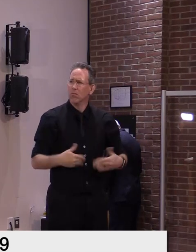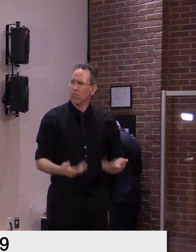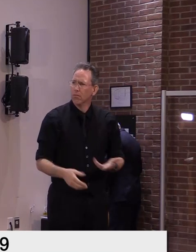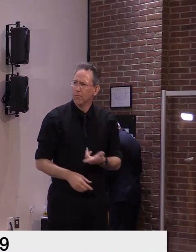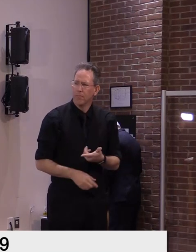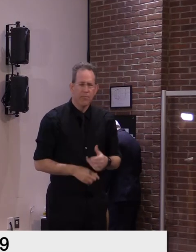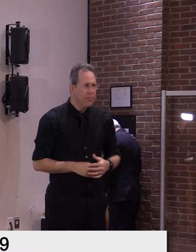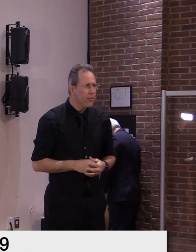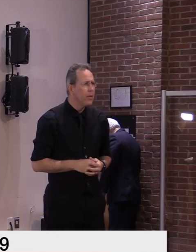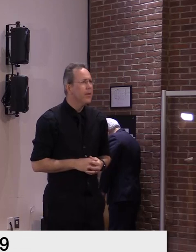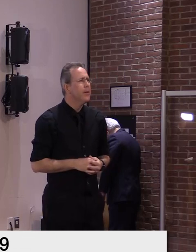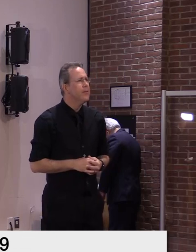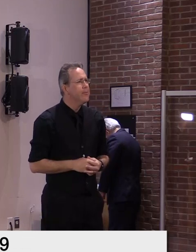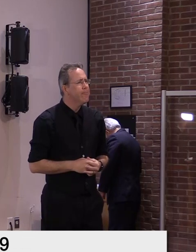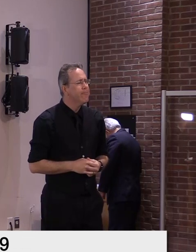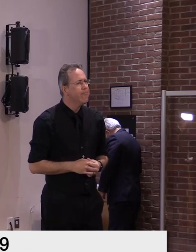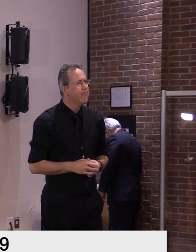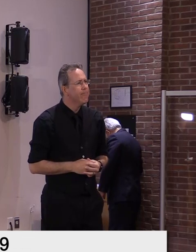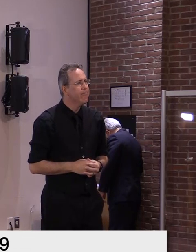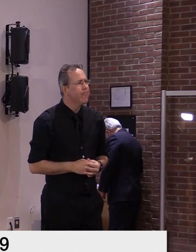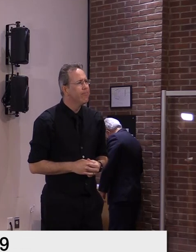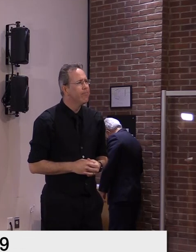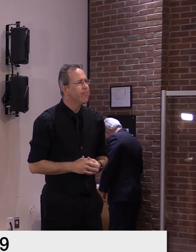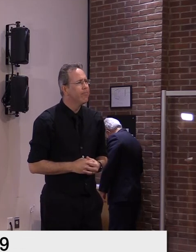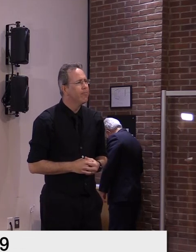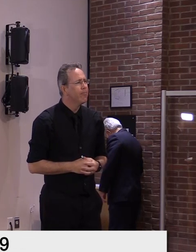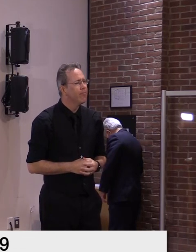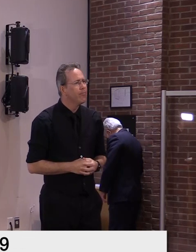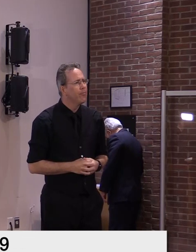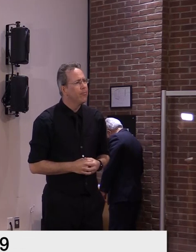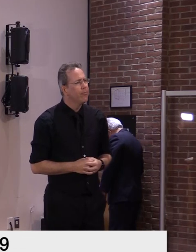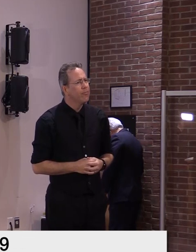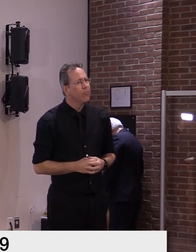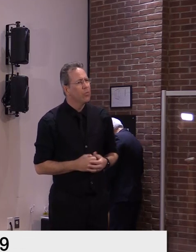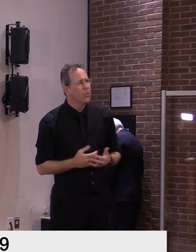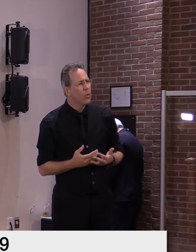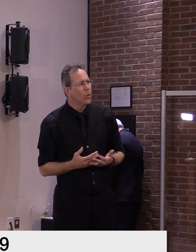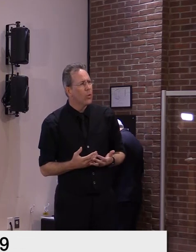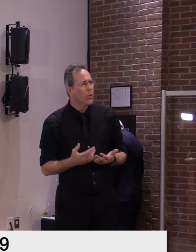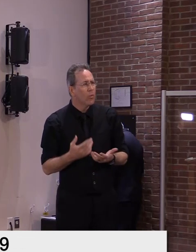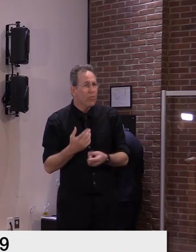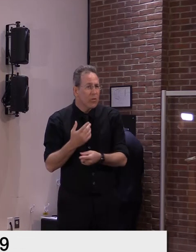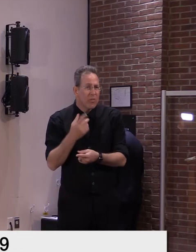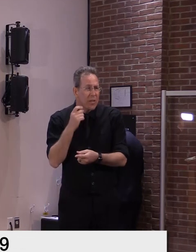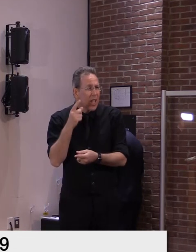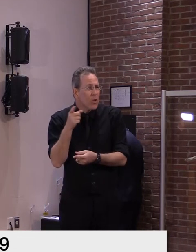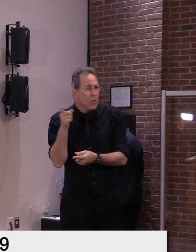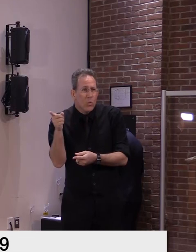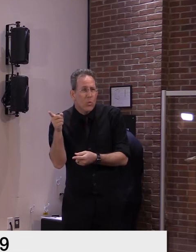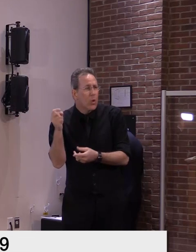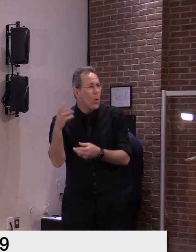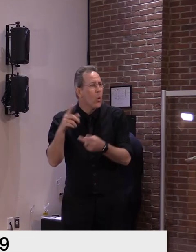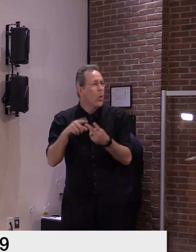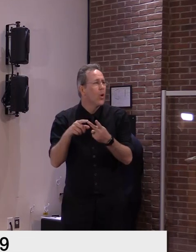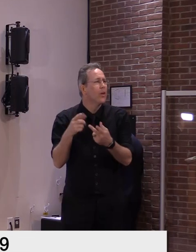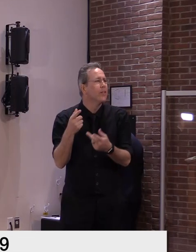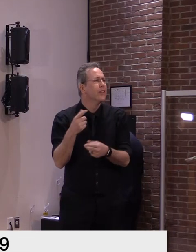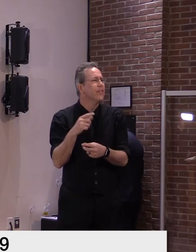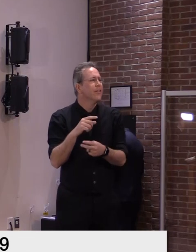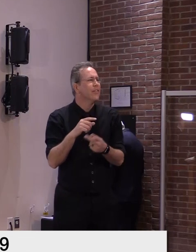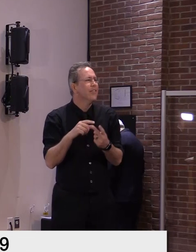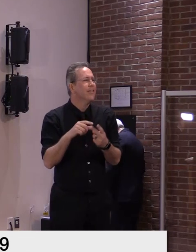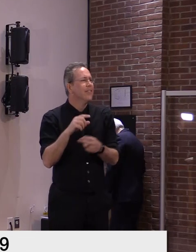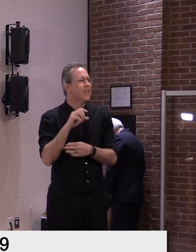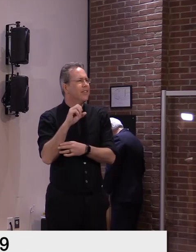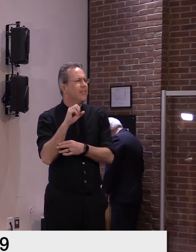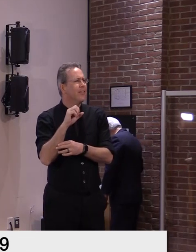something that you or, I don't know, CHAMP or somebody that can relate